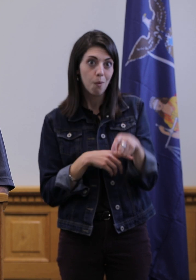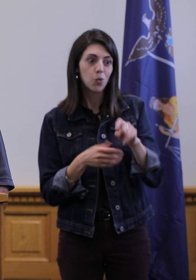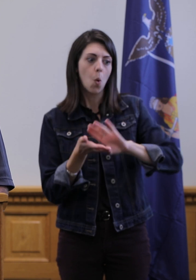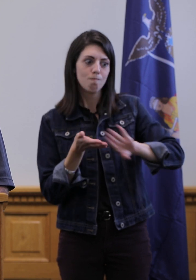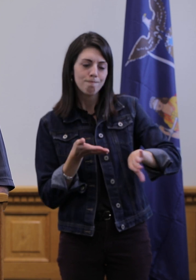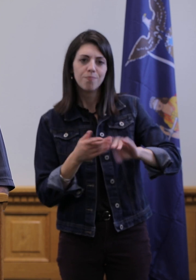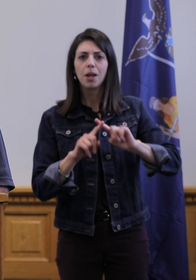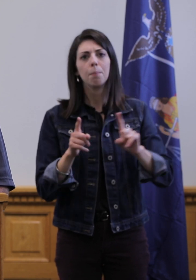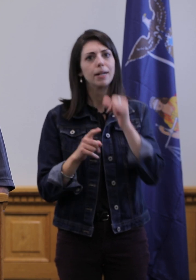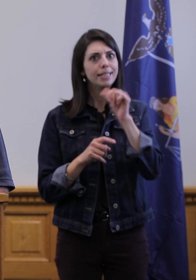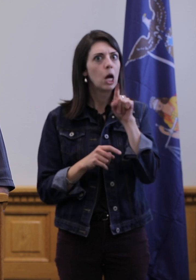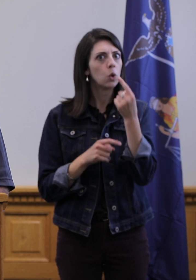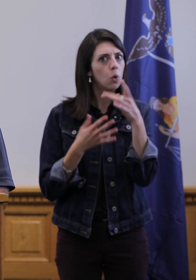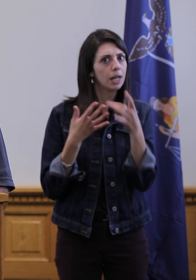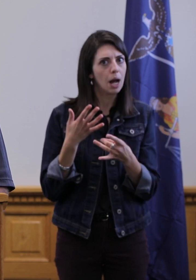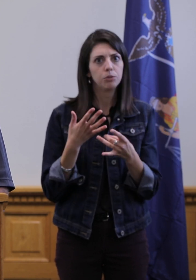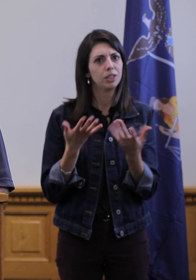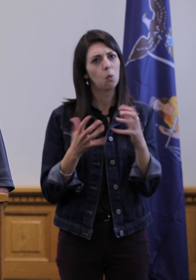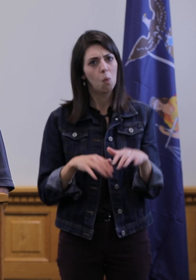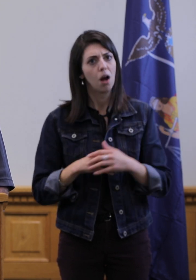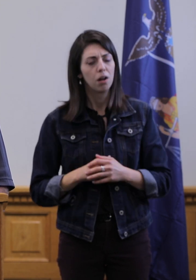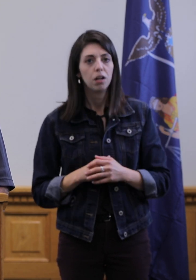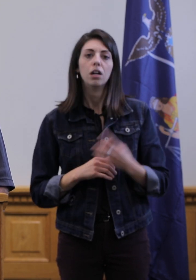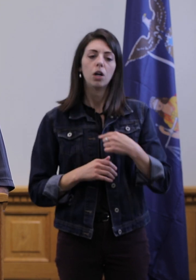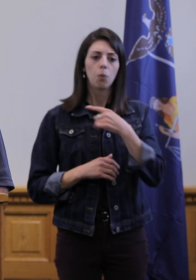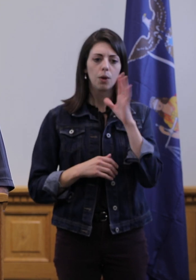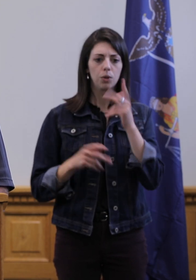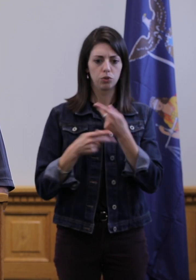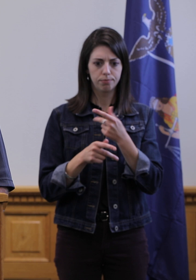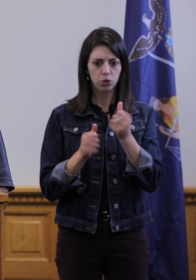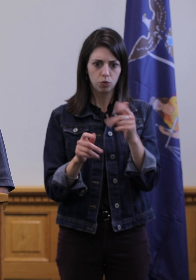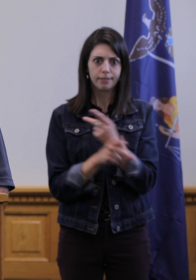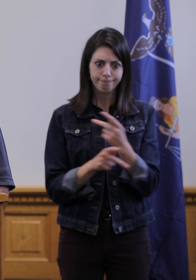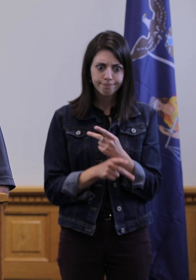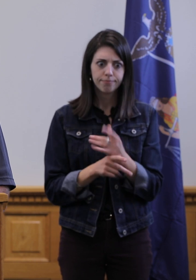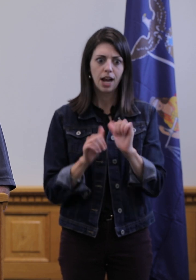looking closely at services and programs across the board as we develop the budget over the next few months.